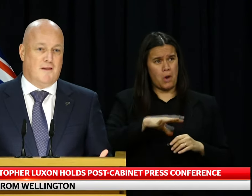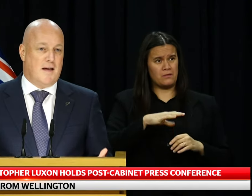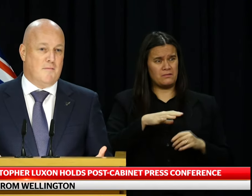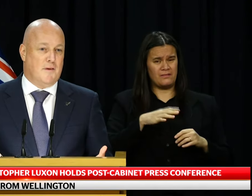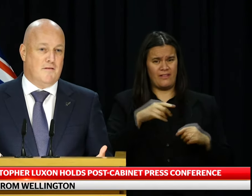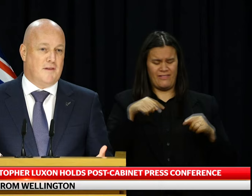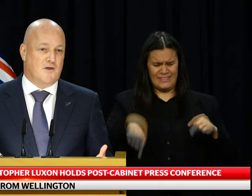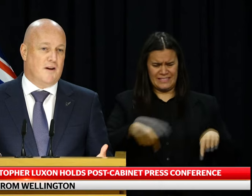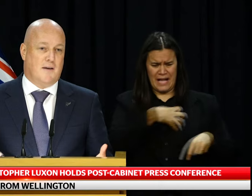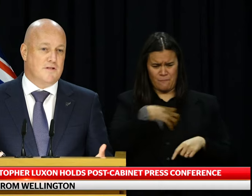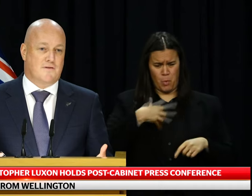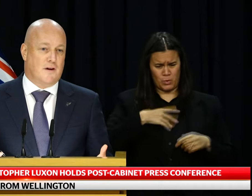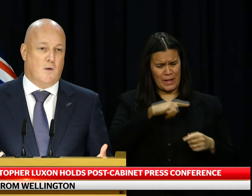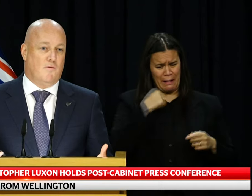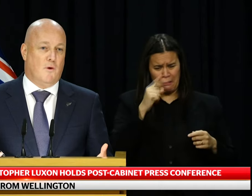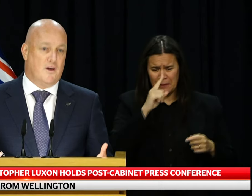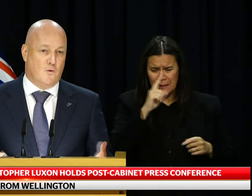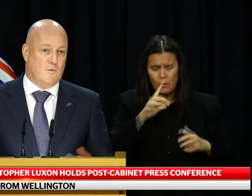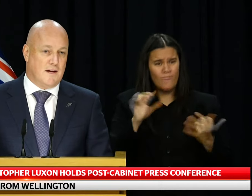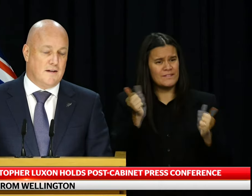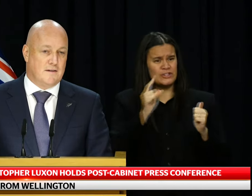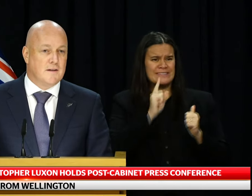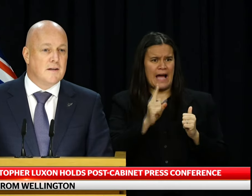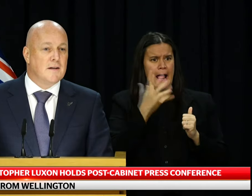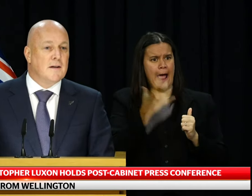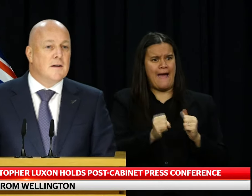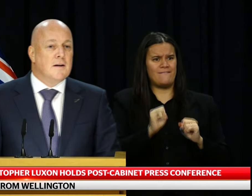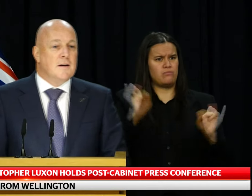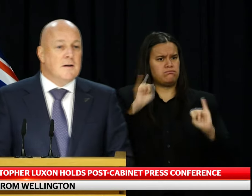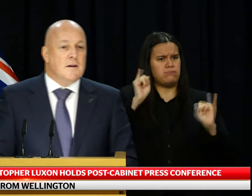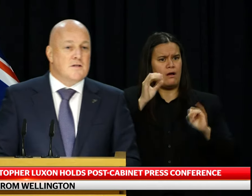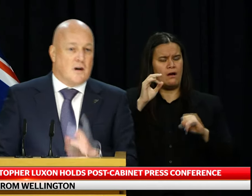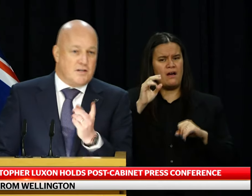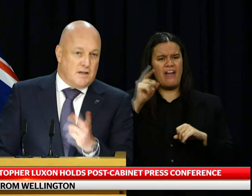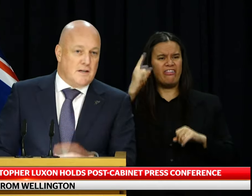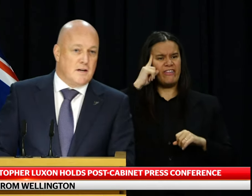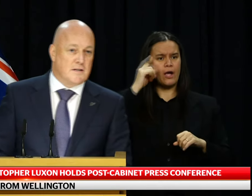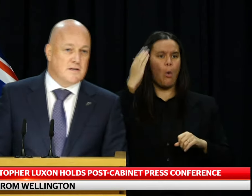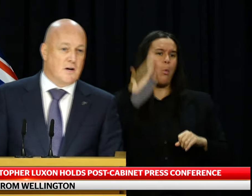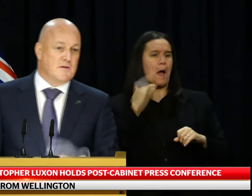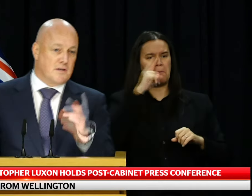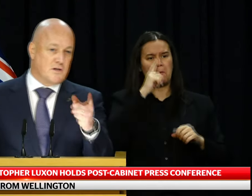that inflammatory language is very helpful at all.